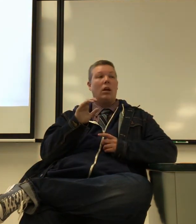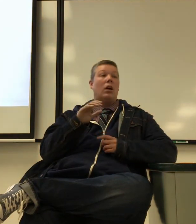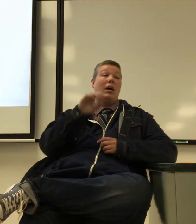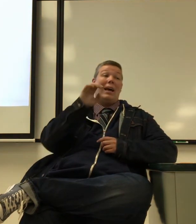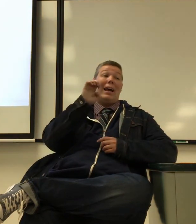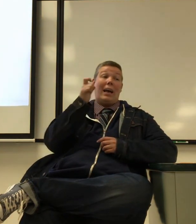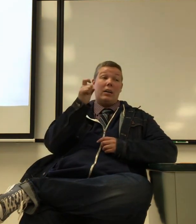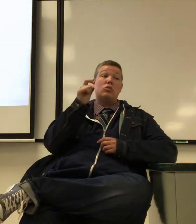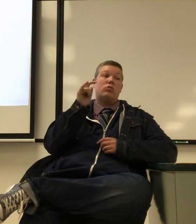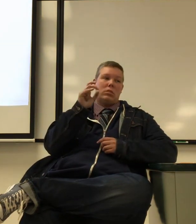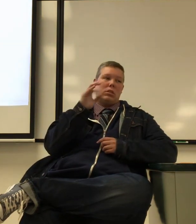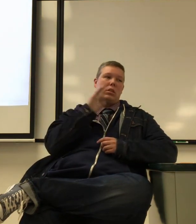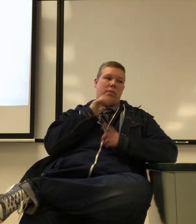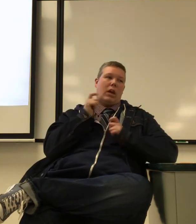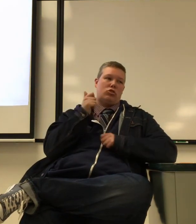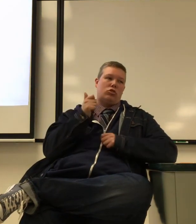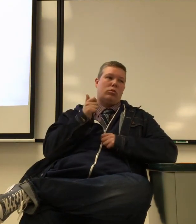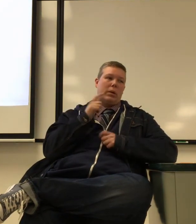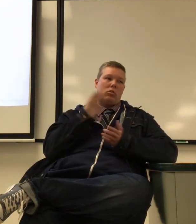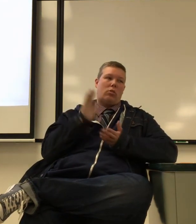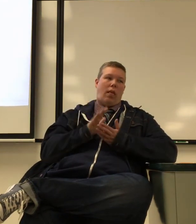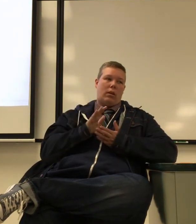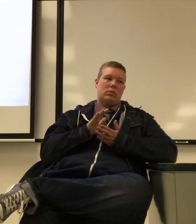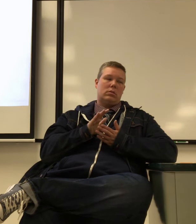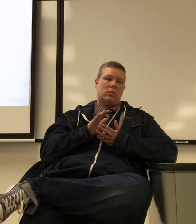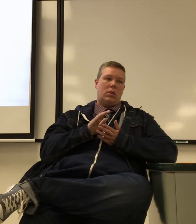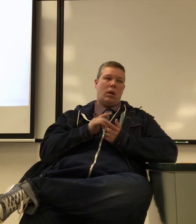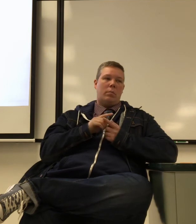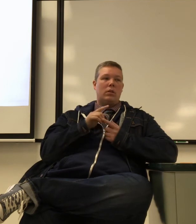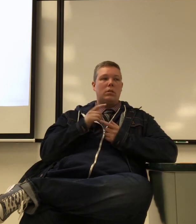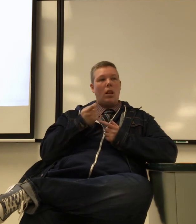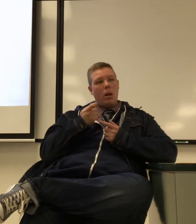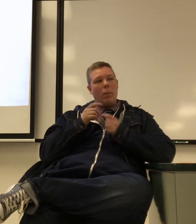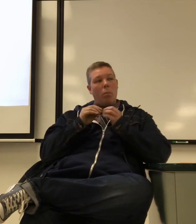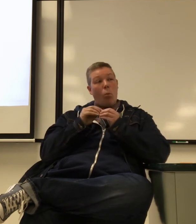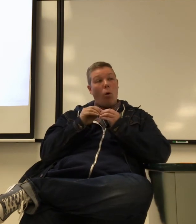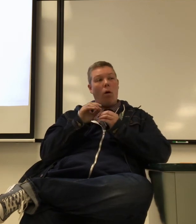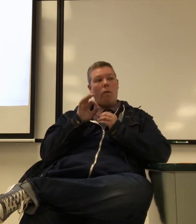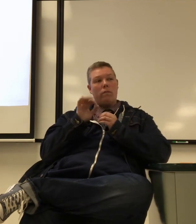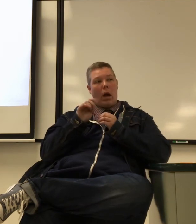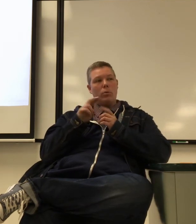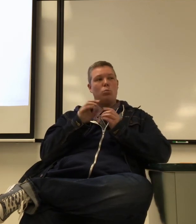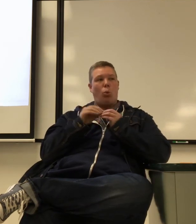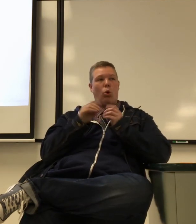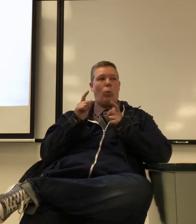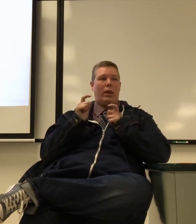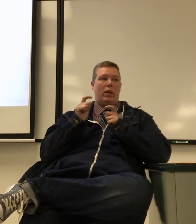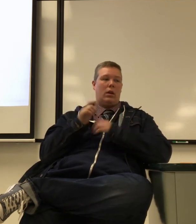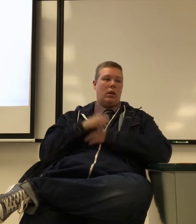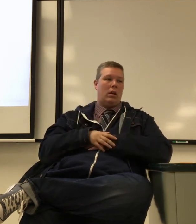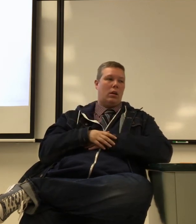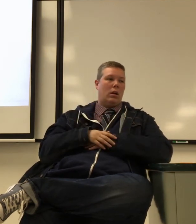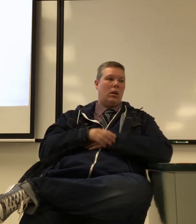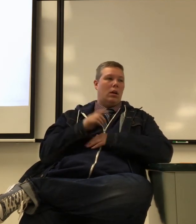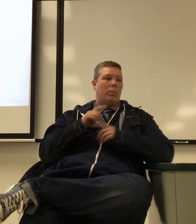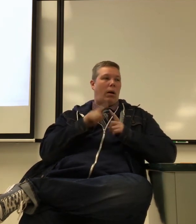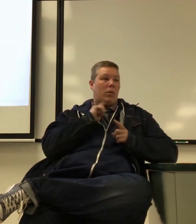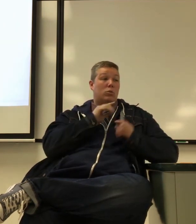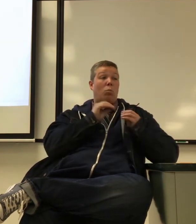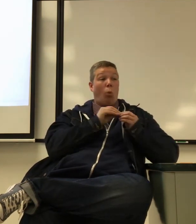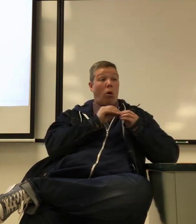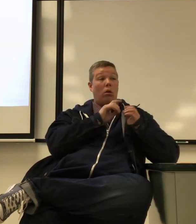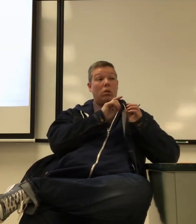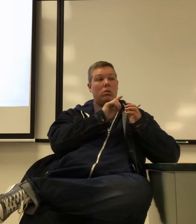Extrinsic is faster, there's less steps. So it gets you a little fibrin more quickly. Okay. The one that requires more steps may take a little bit